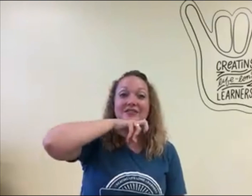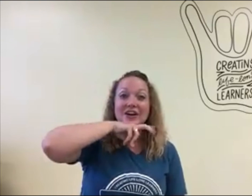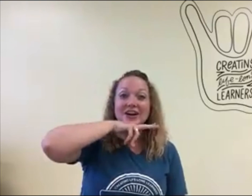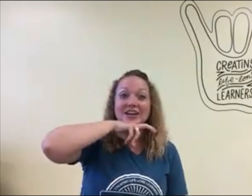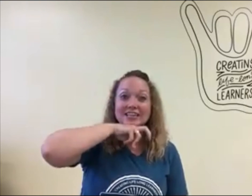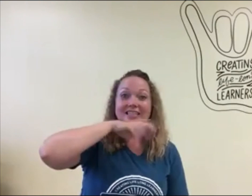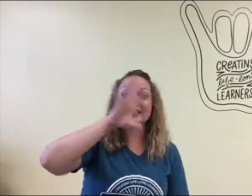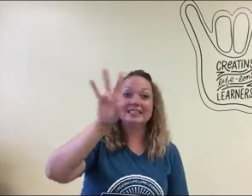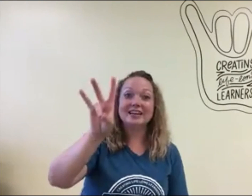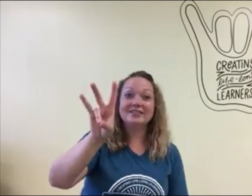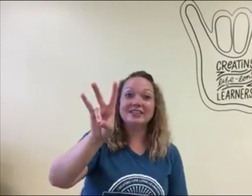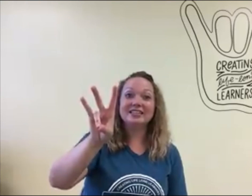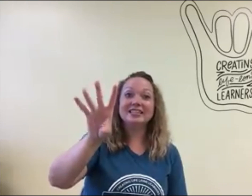4 little, 5 little, 6 little froggies,